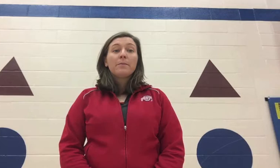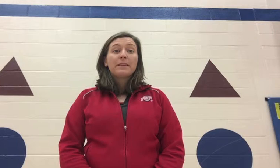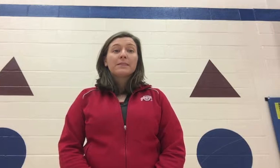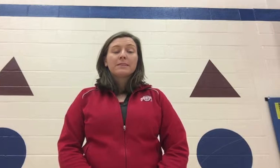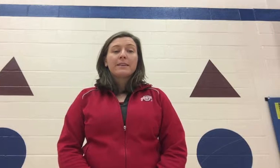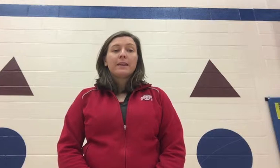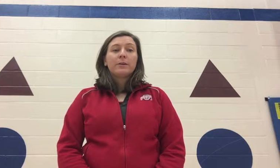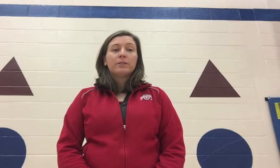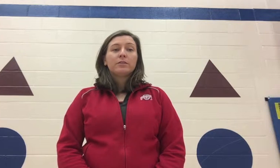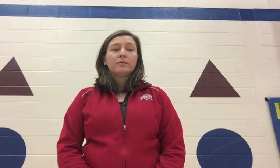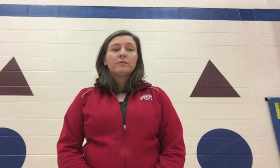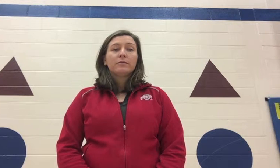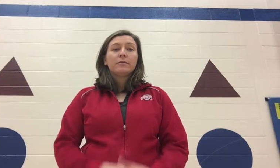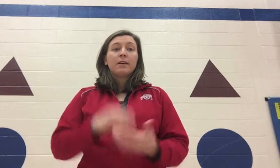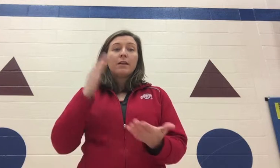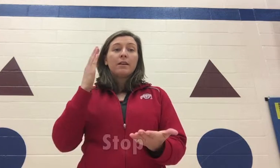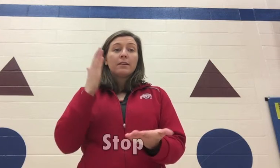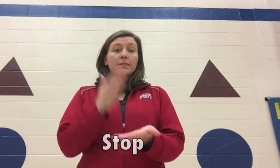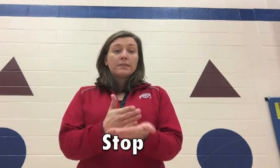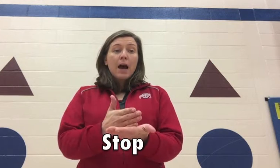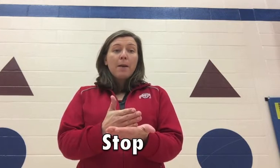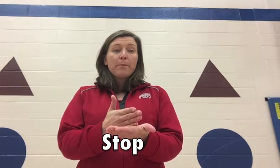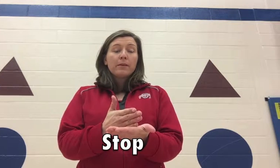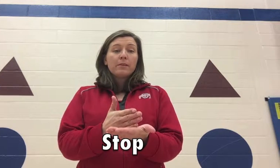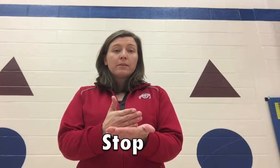Basic sign language. Stop.